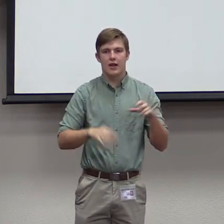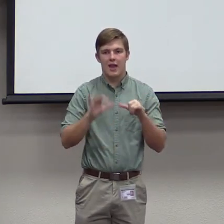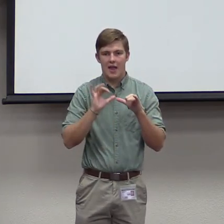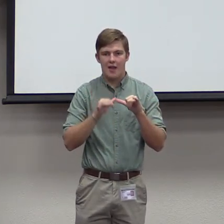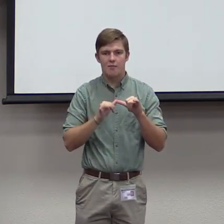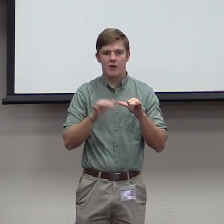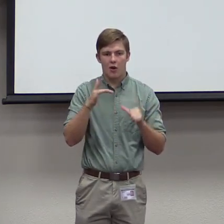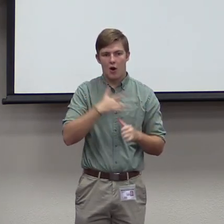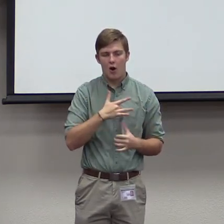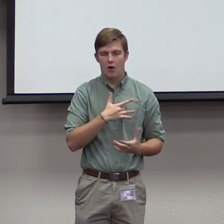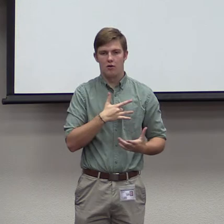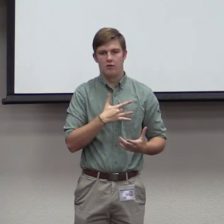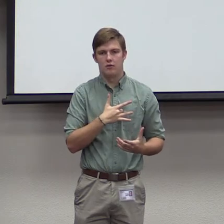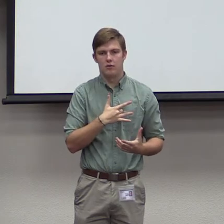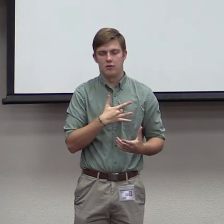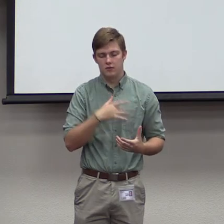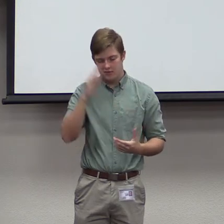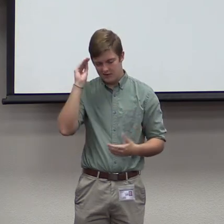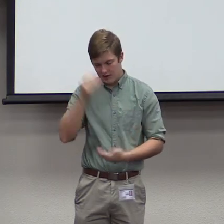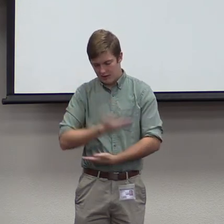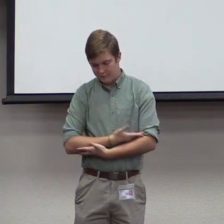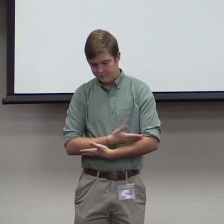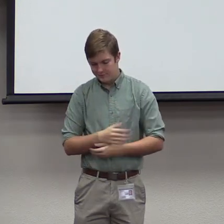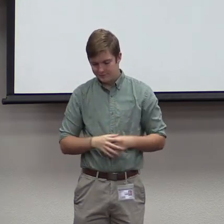measure heart, son."